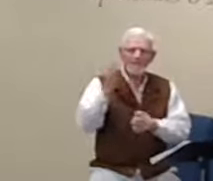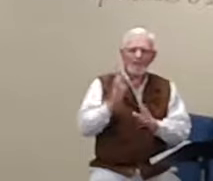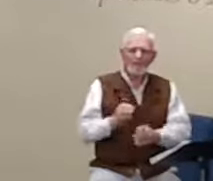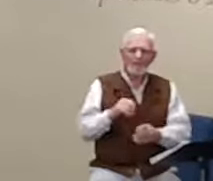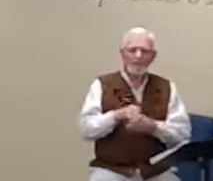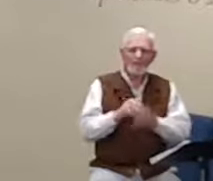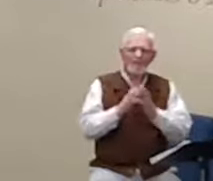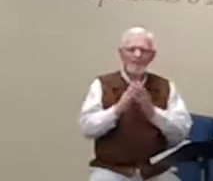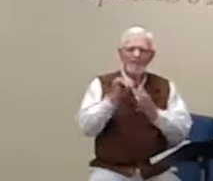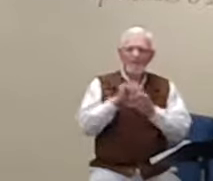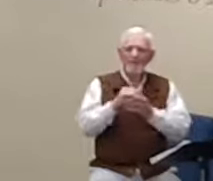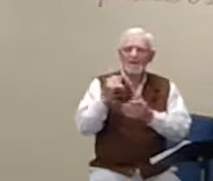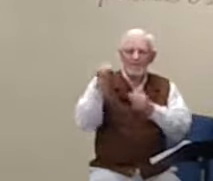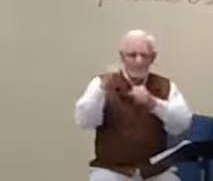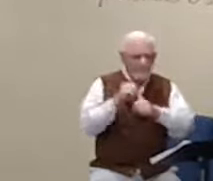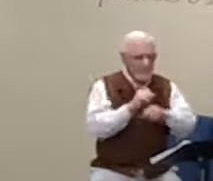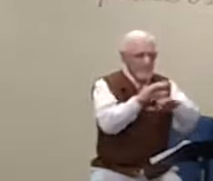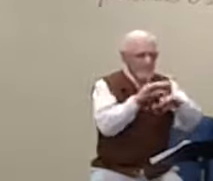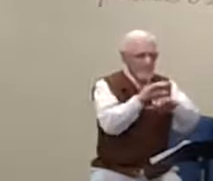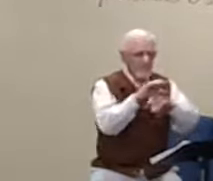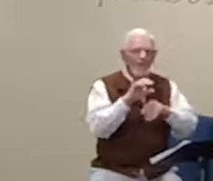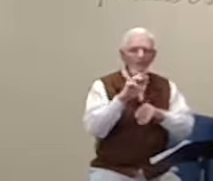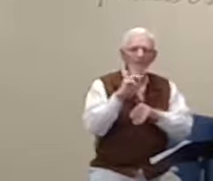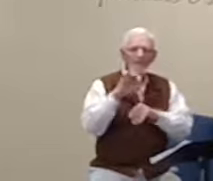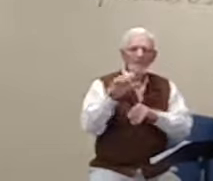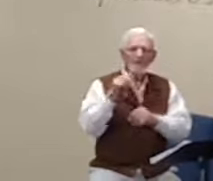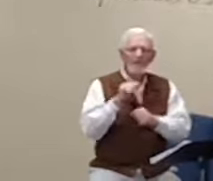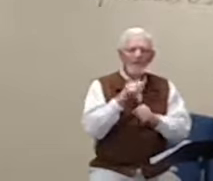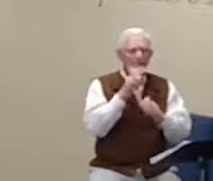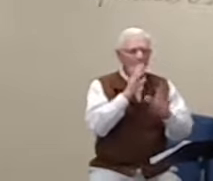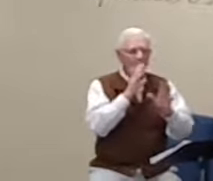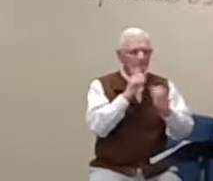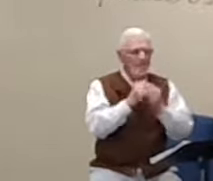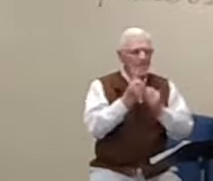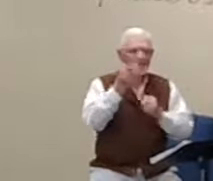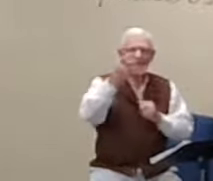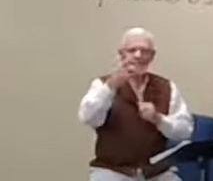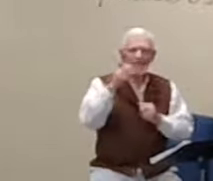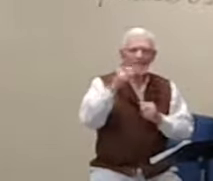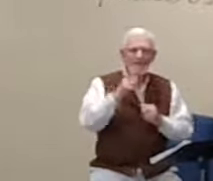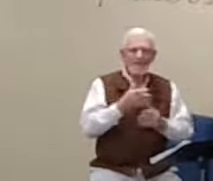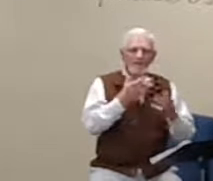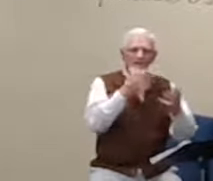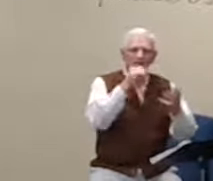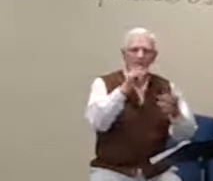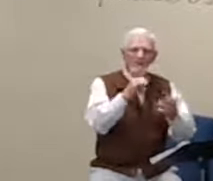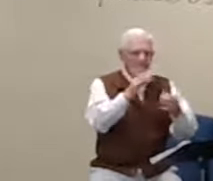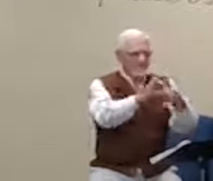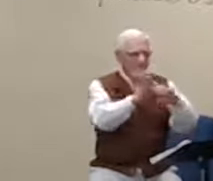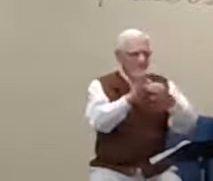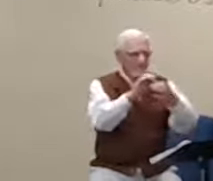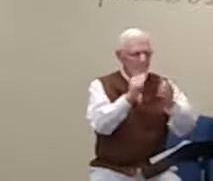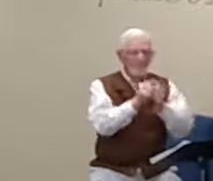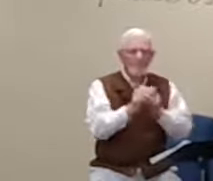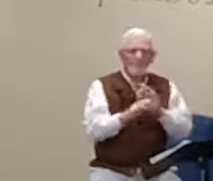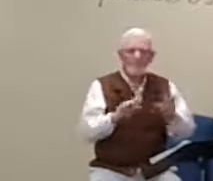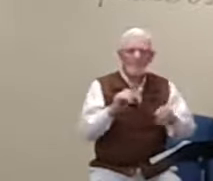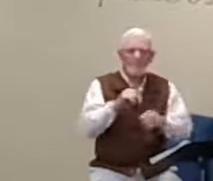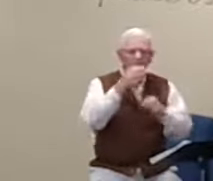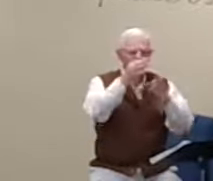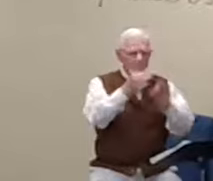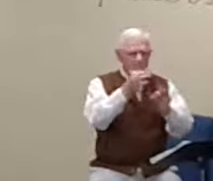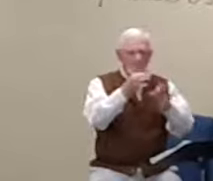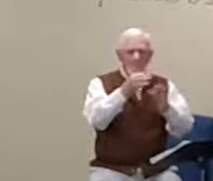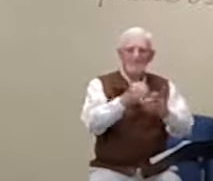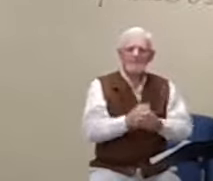too, for their messages, that they can speak what the Lord gave them, that they can connect with the kids, and that there be some decisions, some